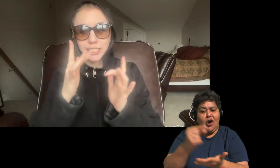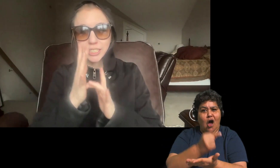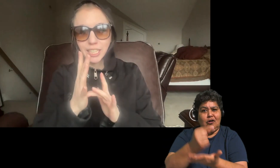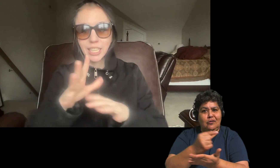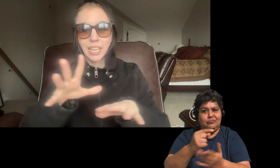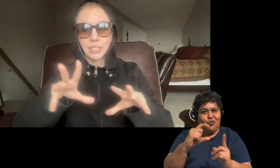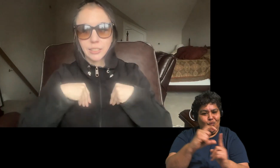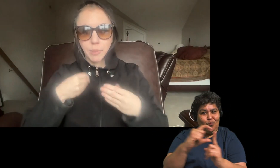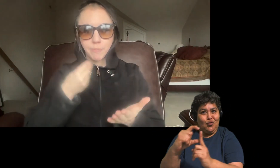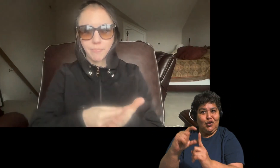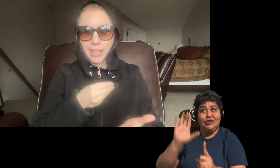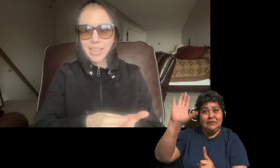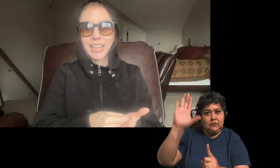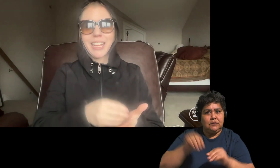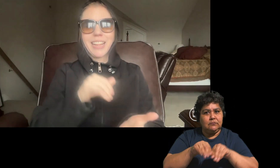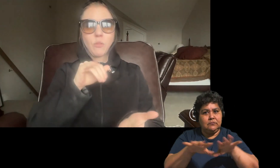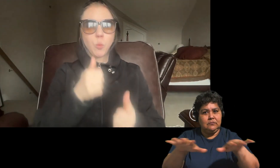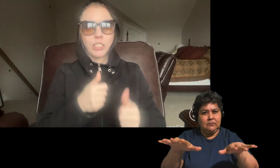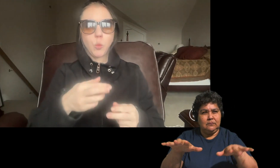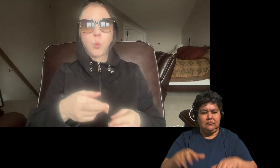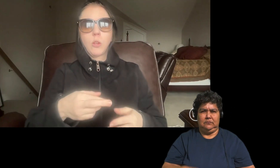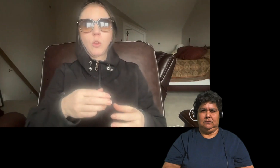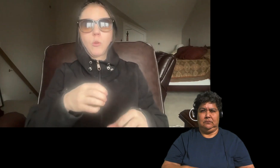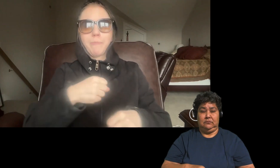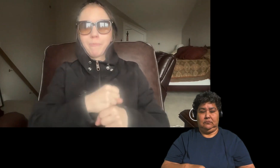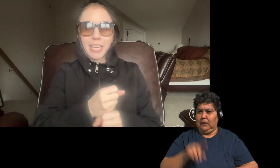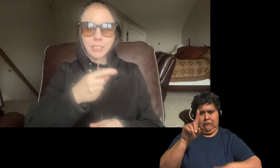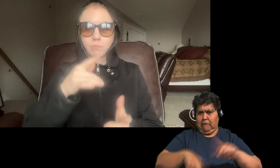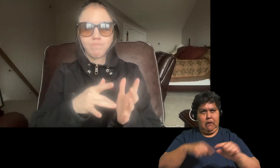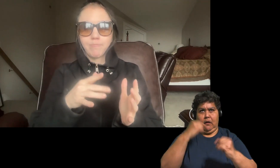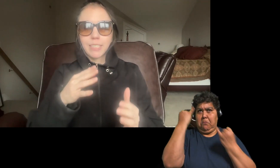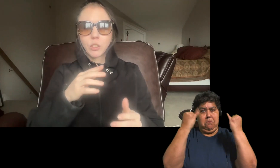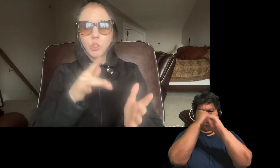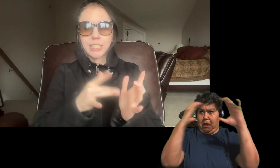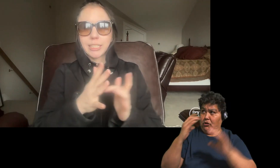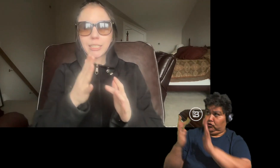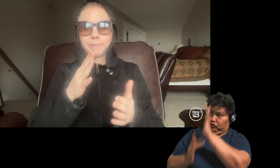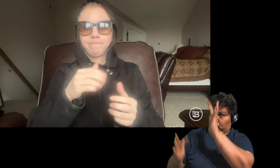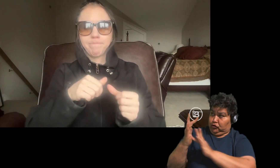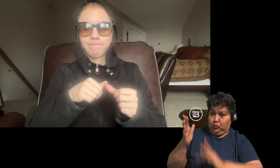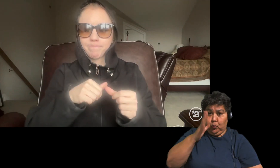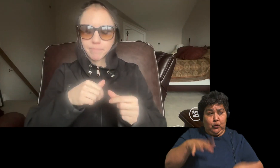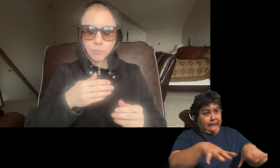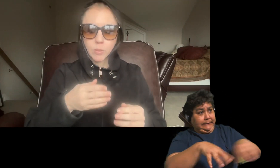And it's hard to imagine him accepting funding that required